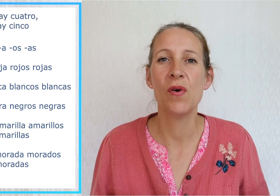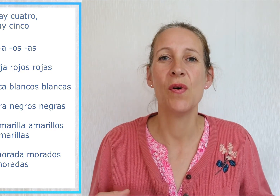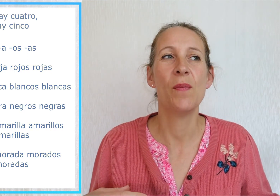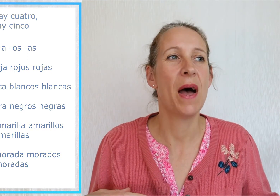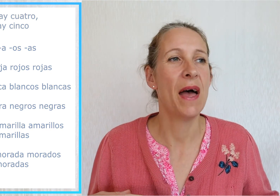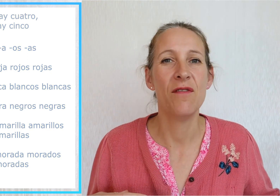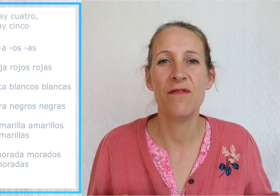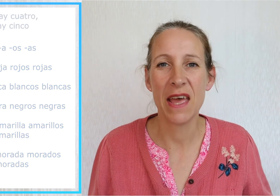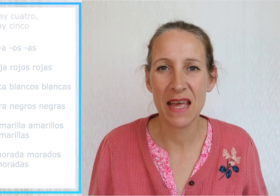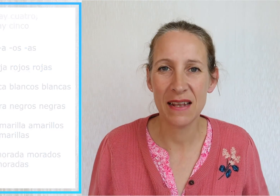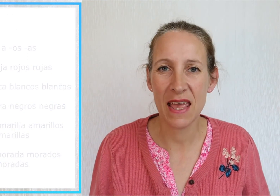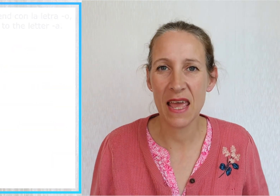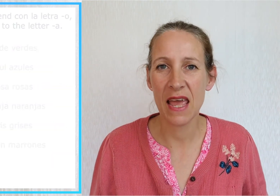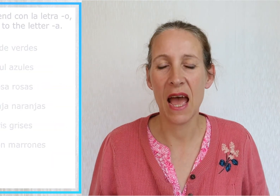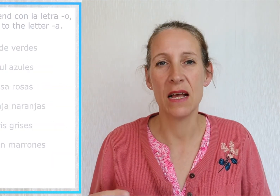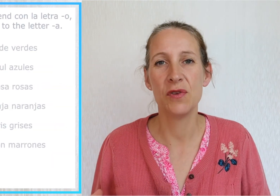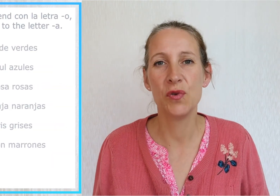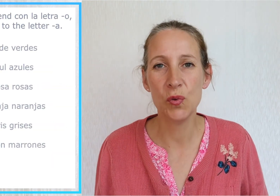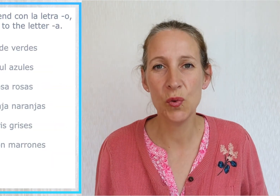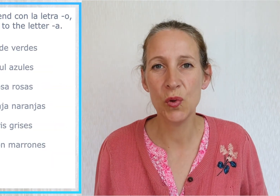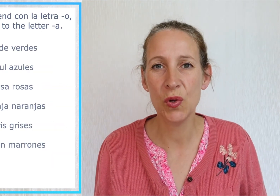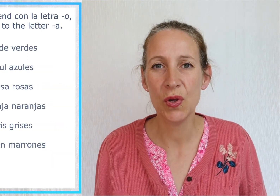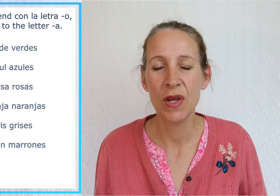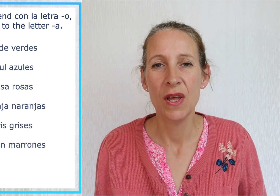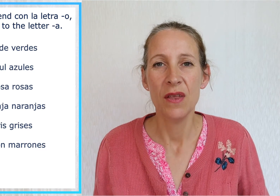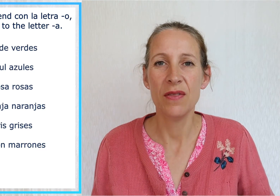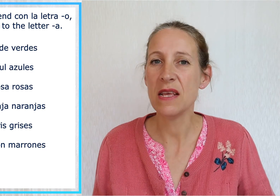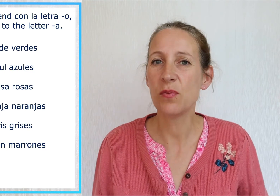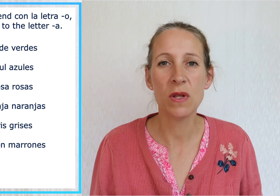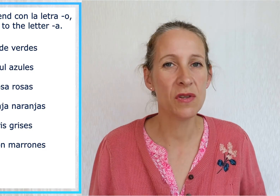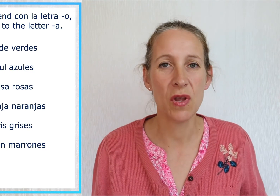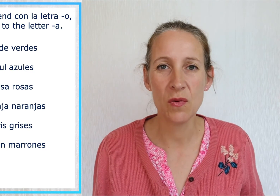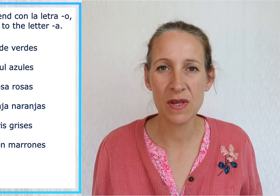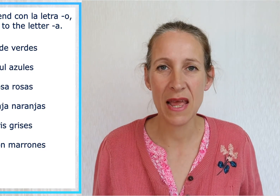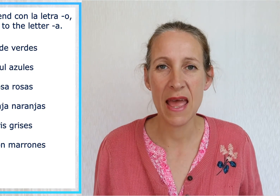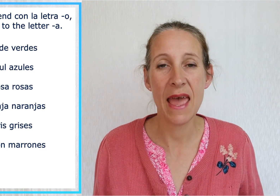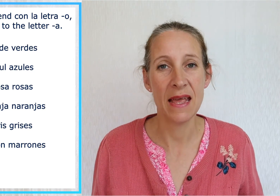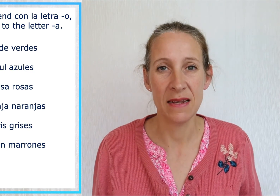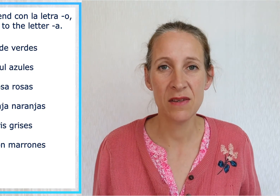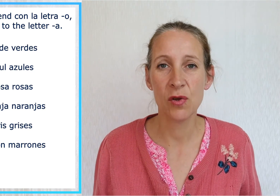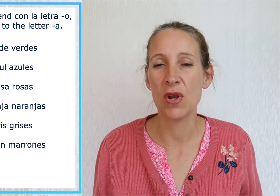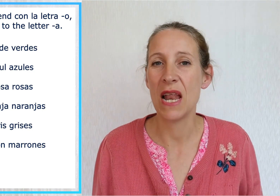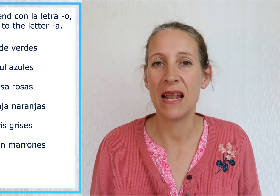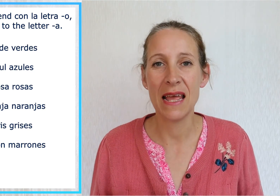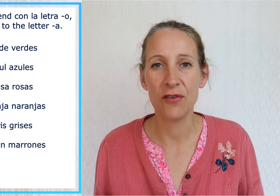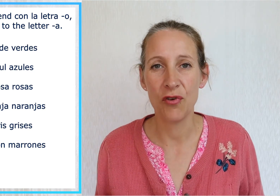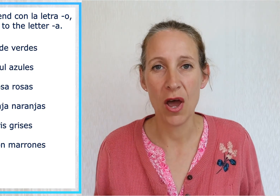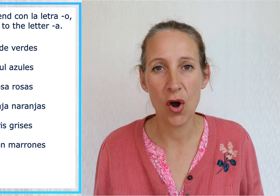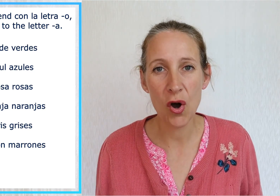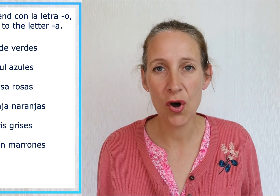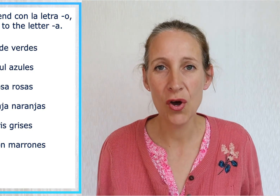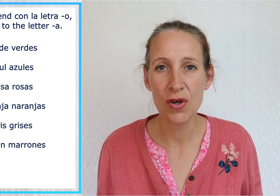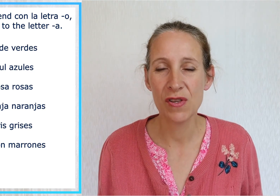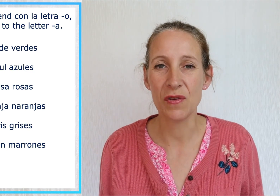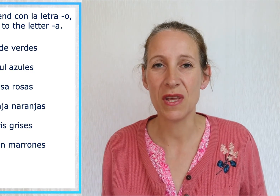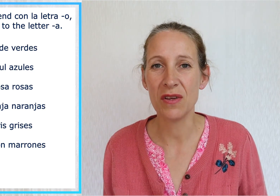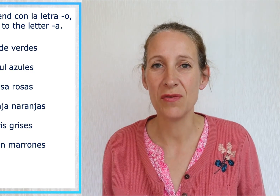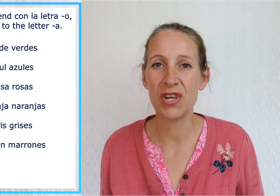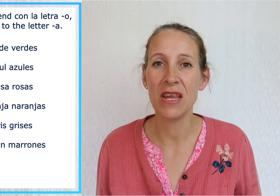como verde, azul, these ones don't end con la letra O, so they don't change